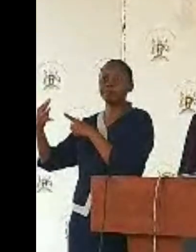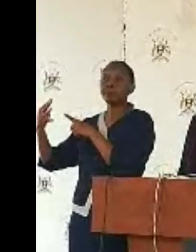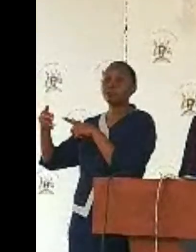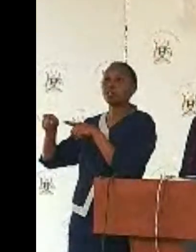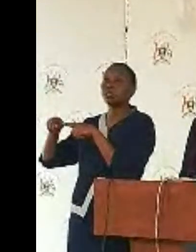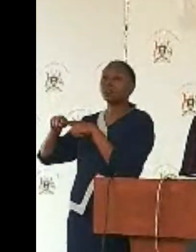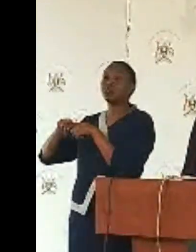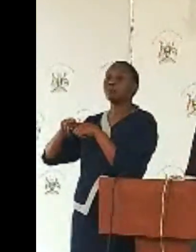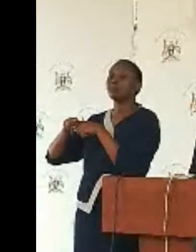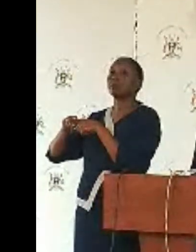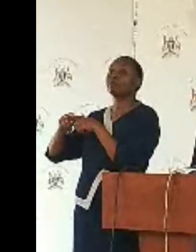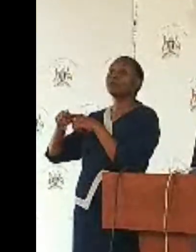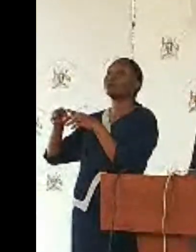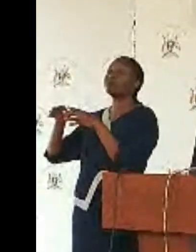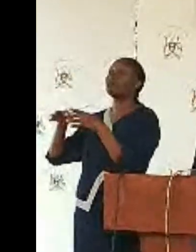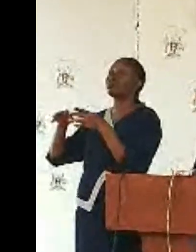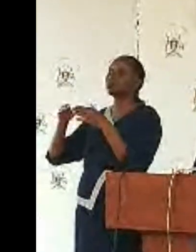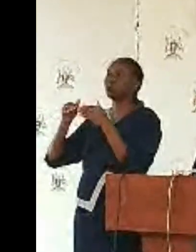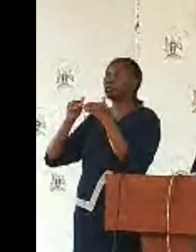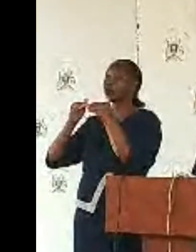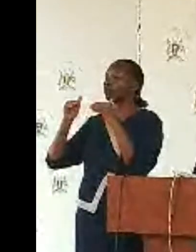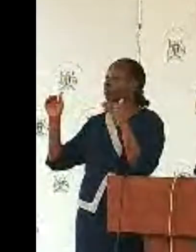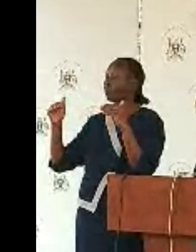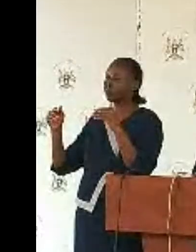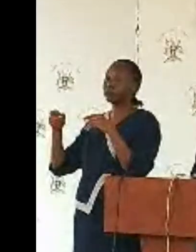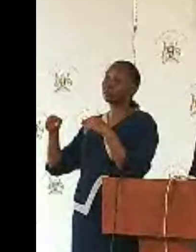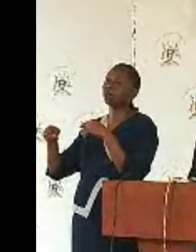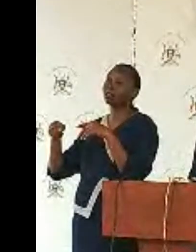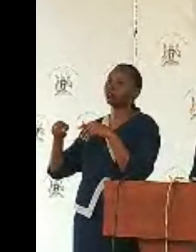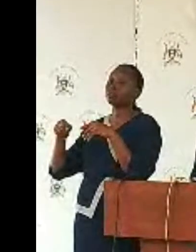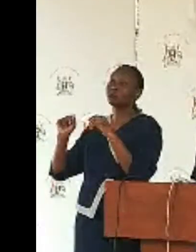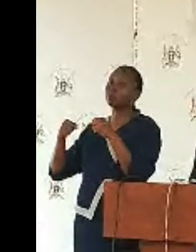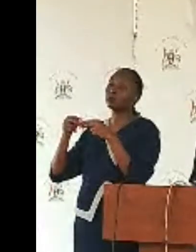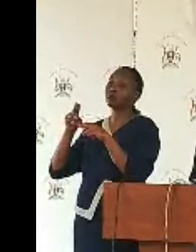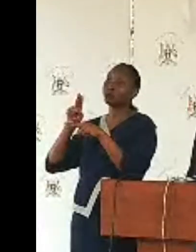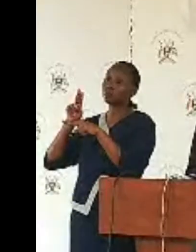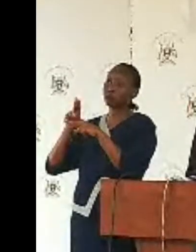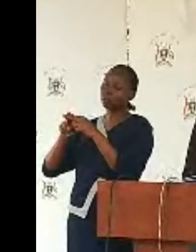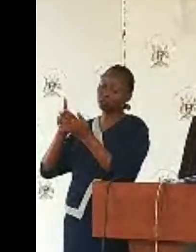nga tebatuukiriza ekyo kibateekeddwa kwewandiisa mu siniya yakuna.